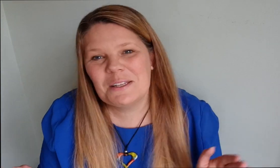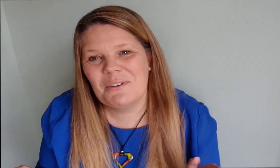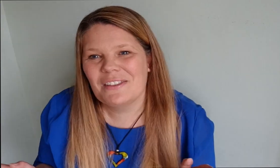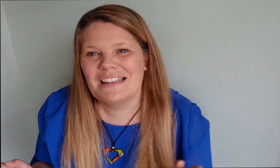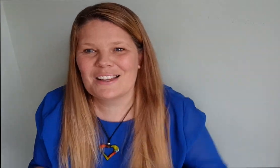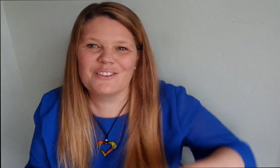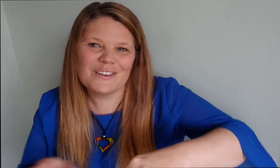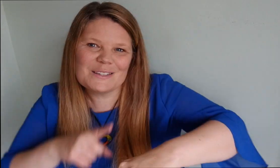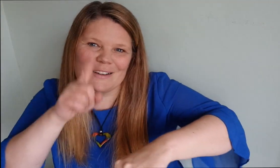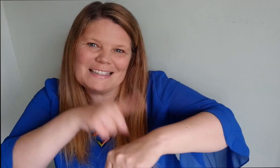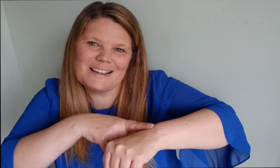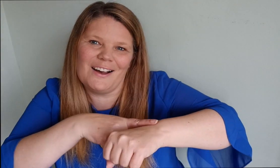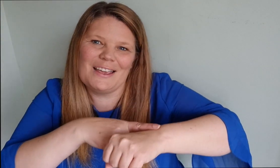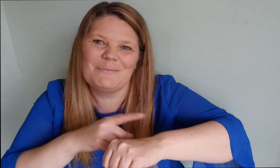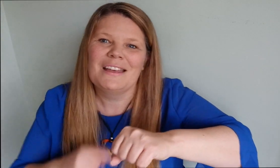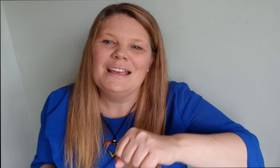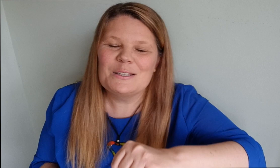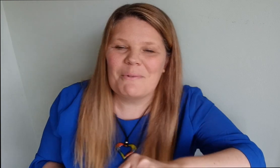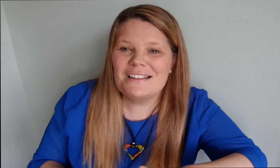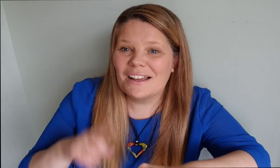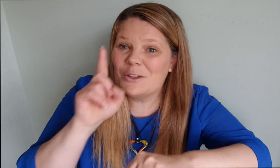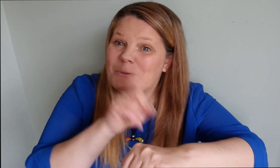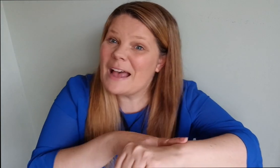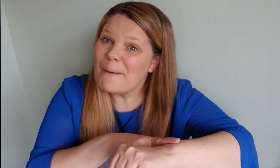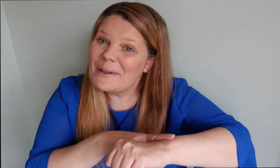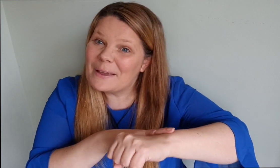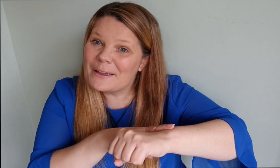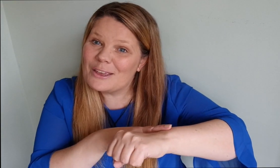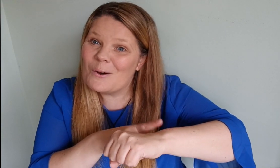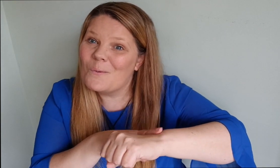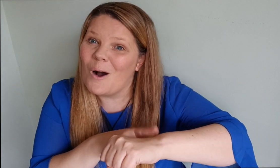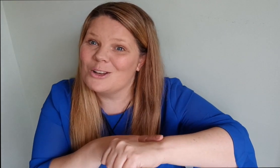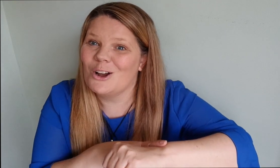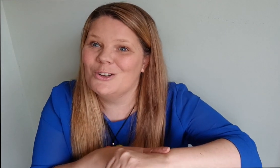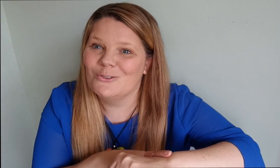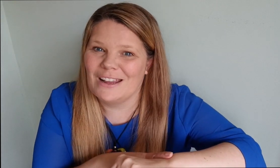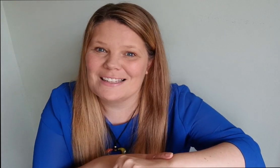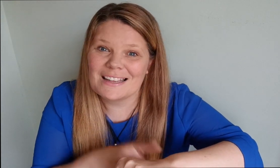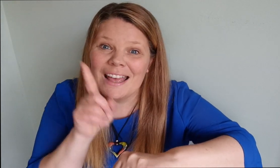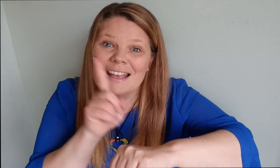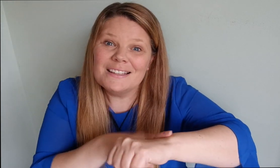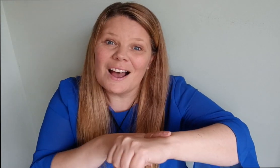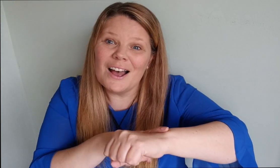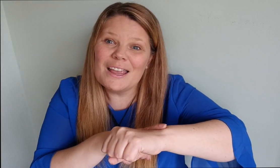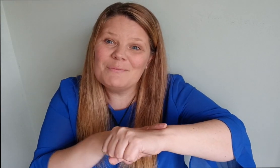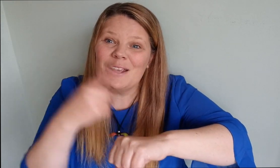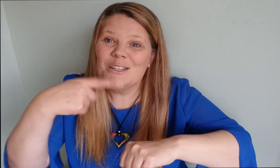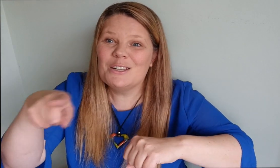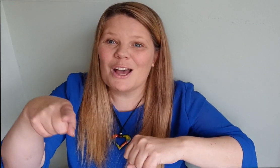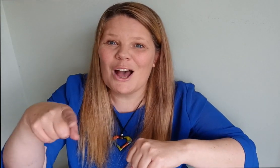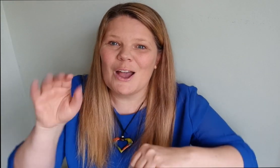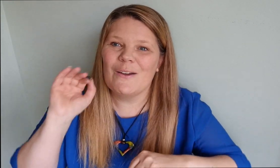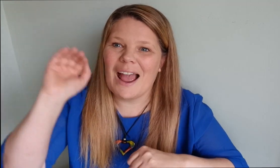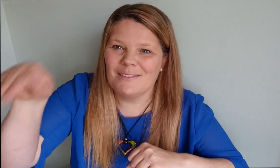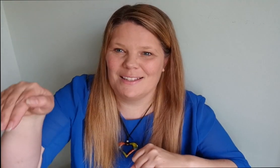of these. So the first one is time. It's almost like you're tapping your watch on your wrist. Time to go